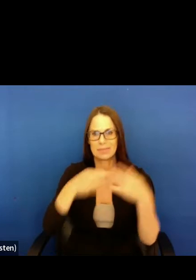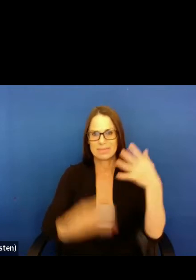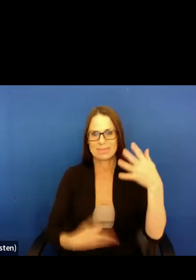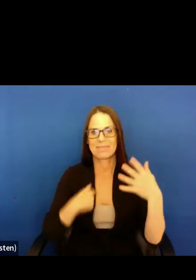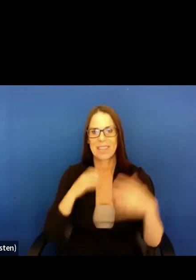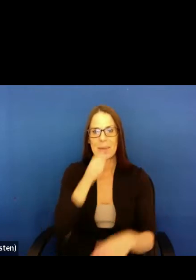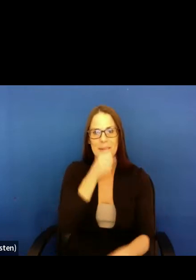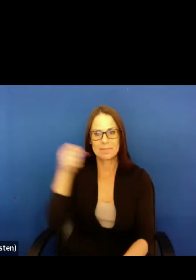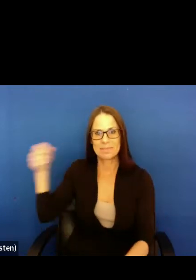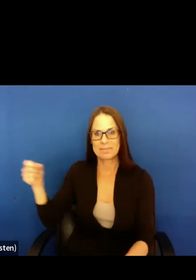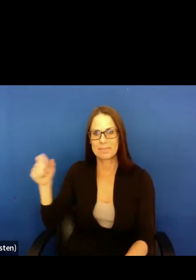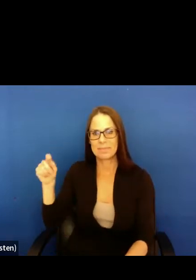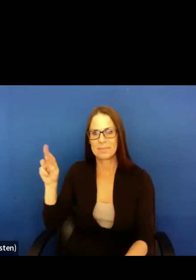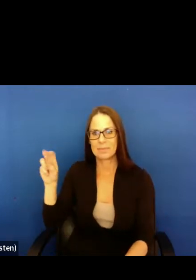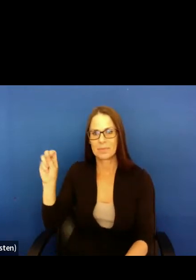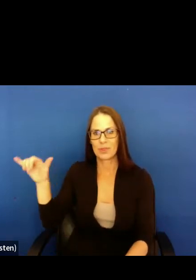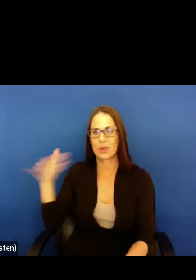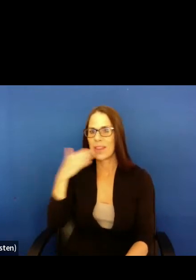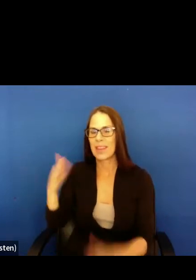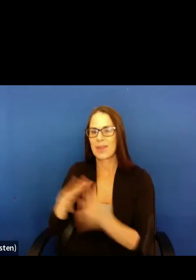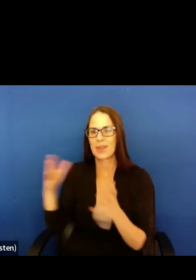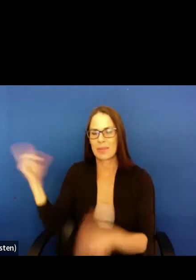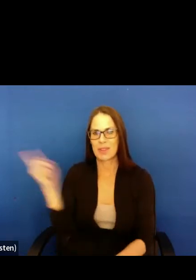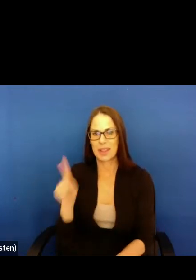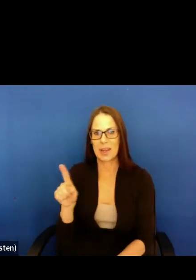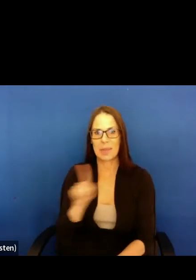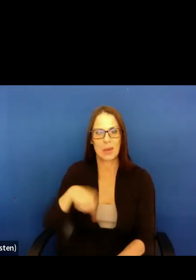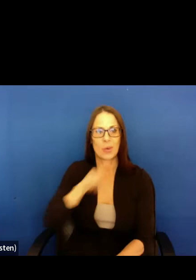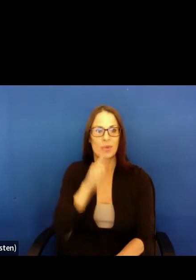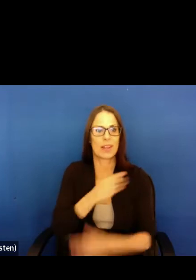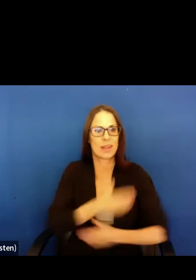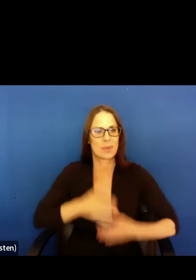you, Troy, and thank you so much for coming. We're really appreciative. Thank you very much.